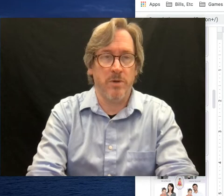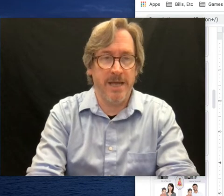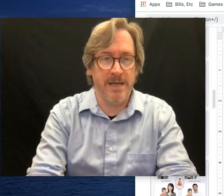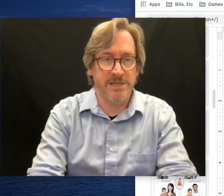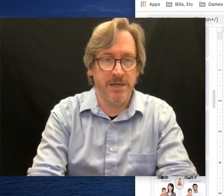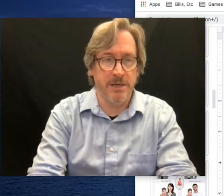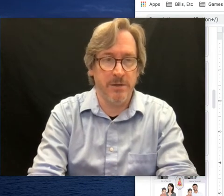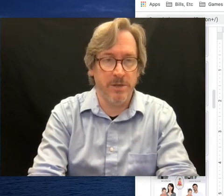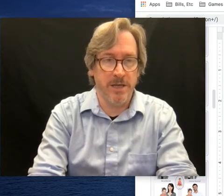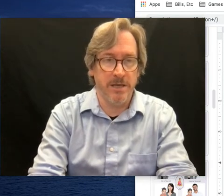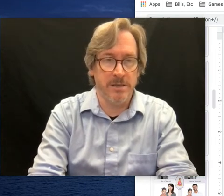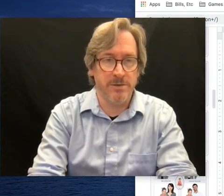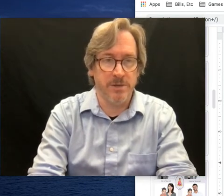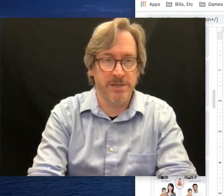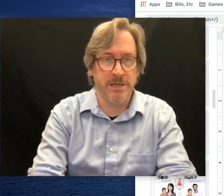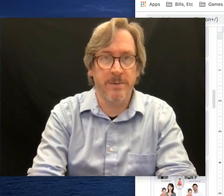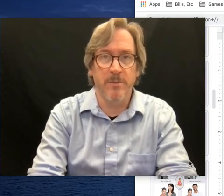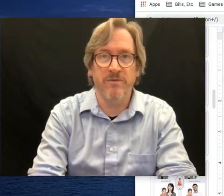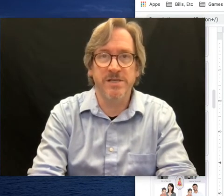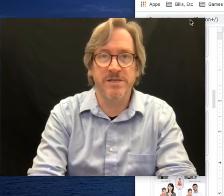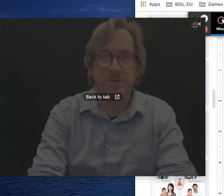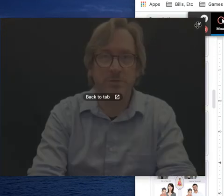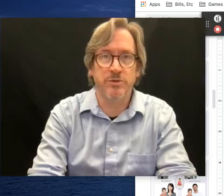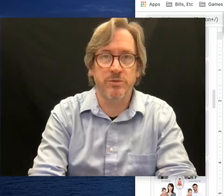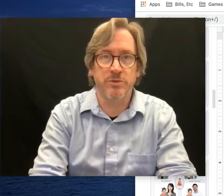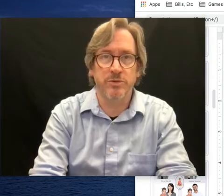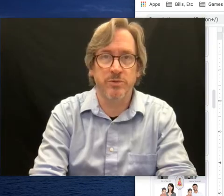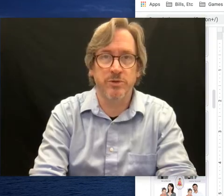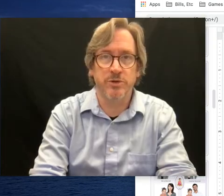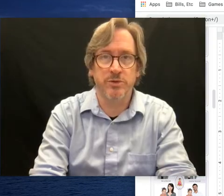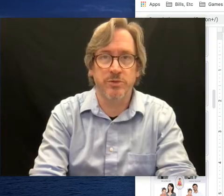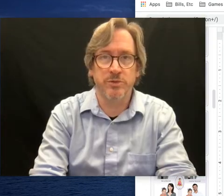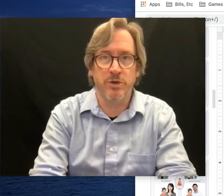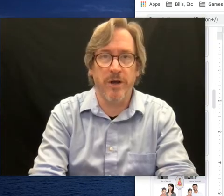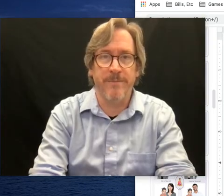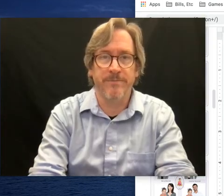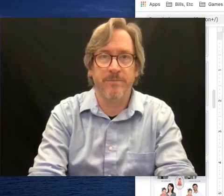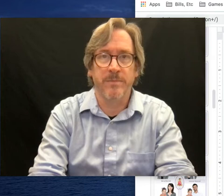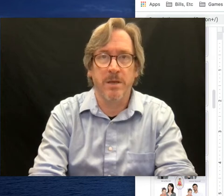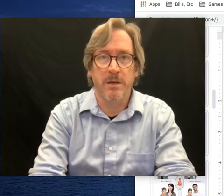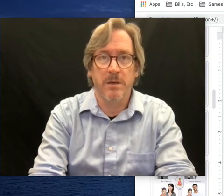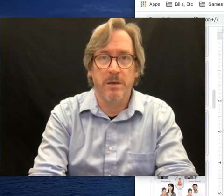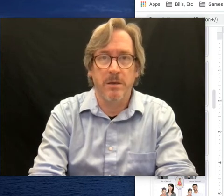I can't see what that is. Hold on a second. Let me move this. Okay.